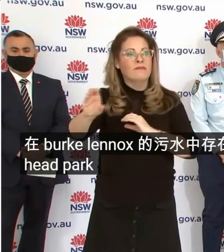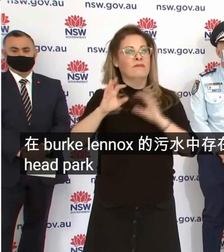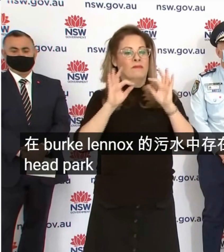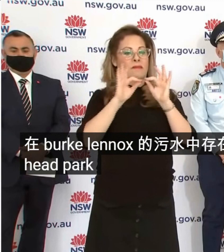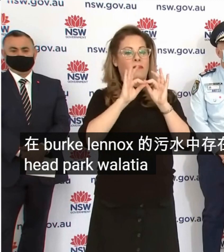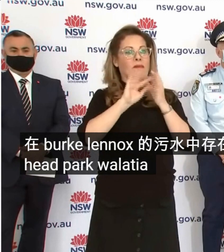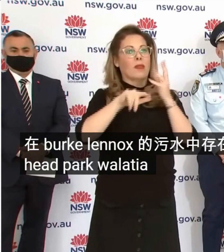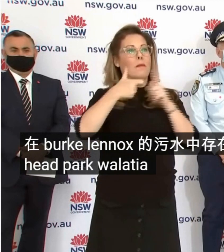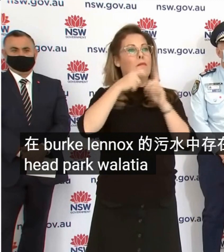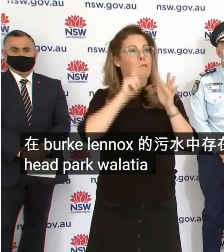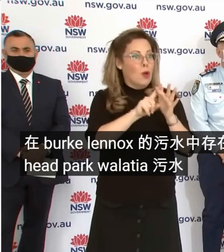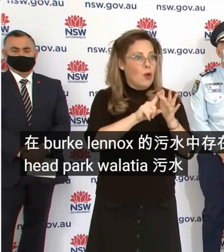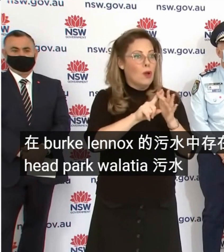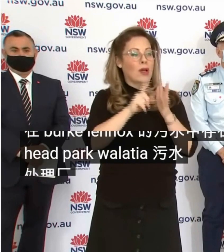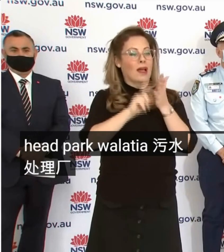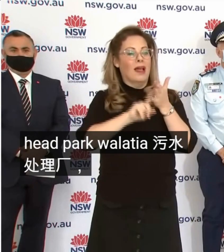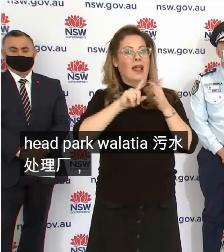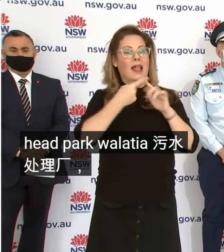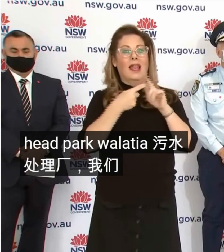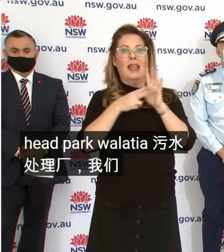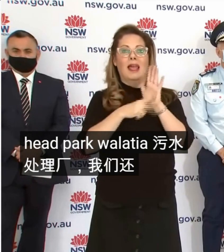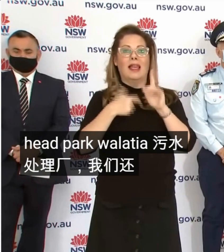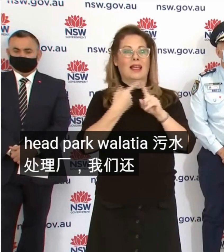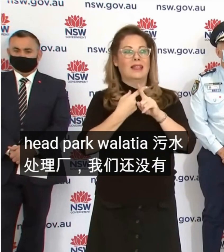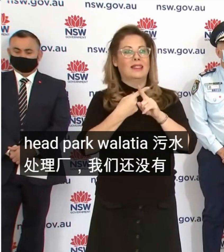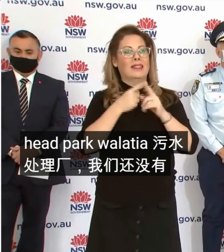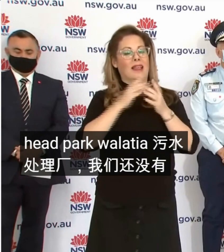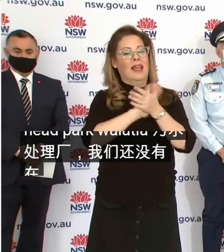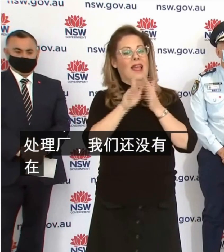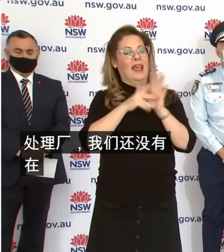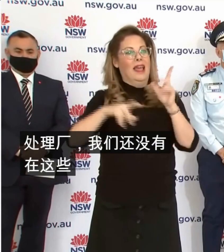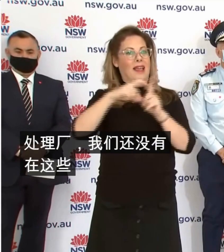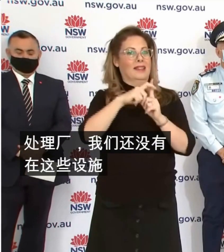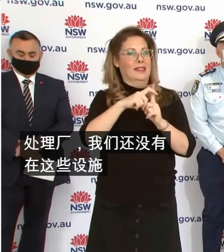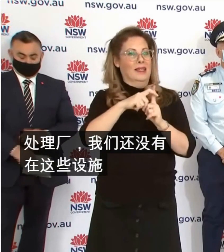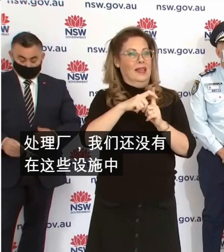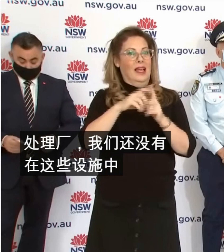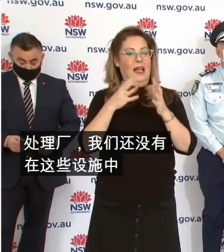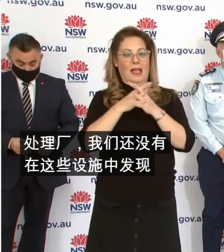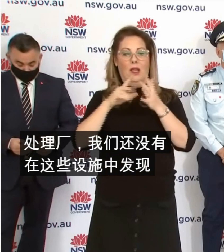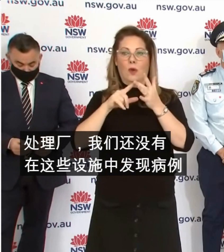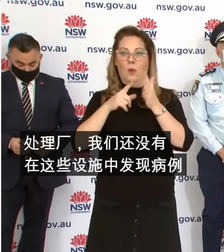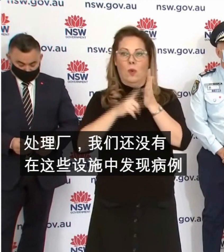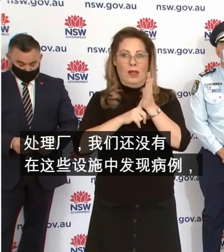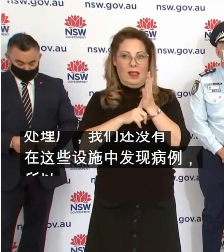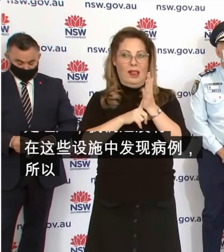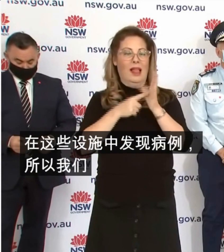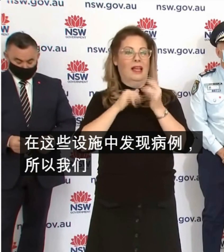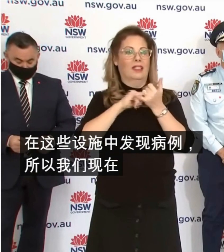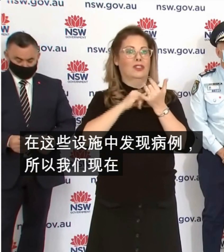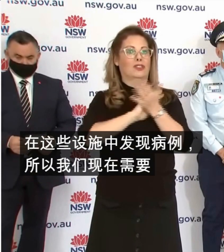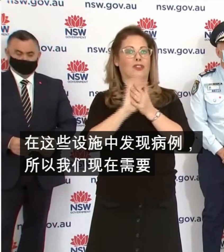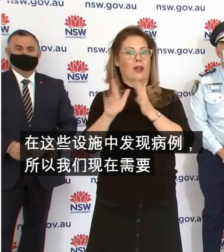Lennox Head, Parks, Wallacia sewage treatment plants, and we have not had identified cases in those facilities. So